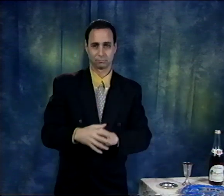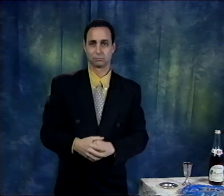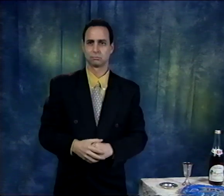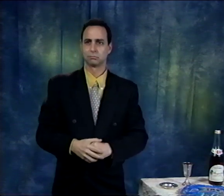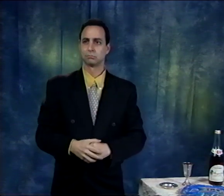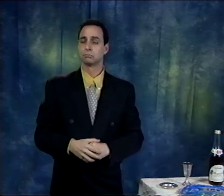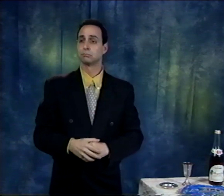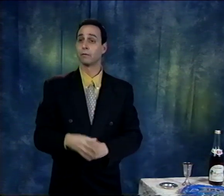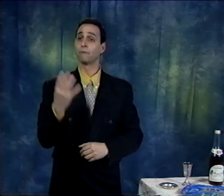slavery.